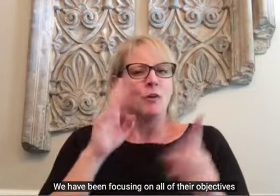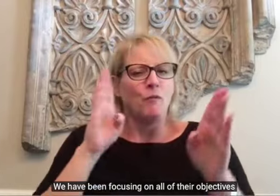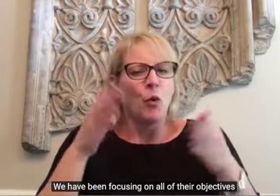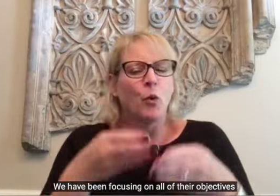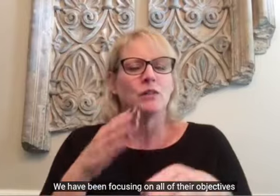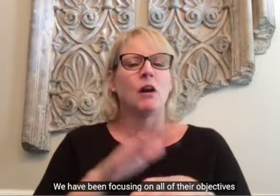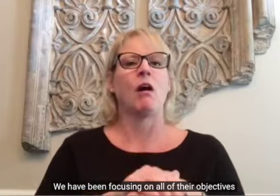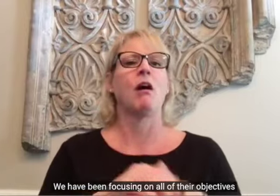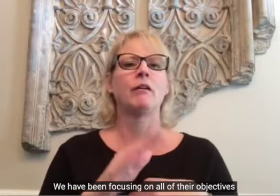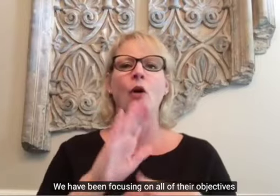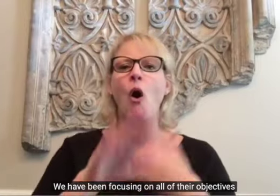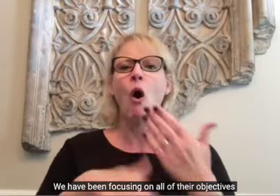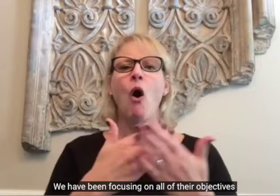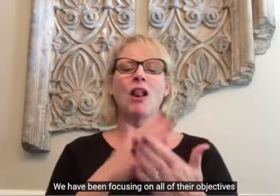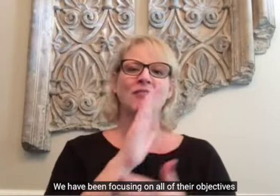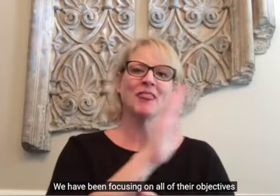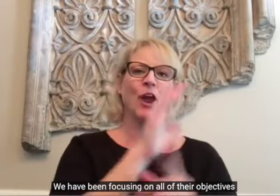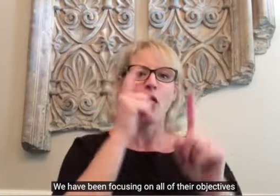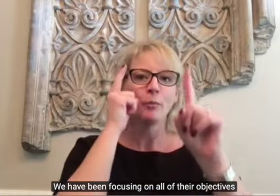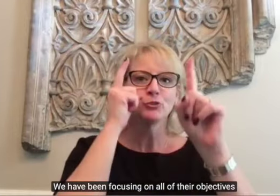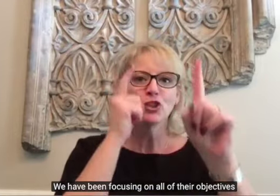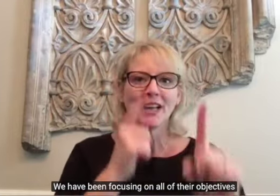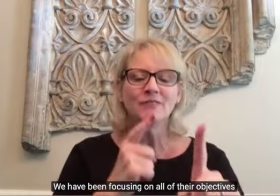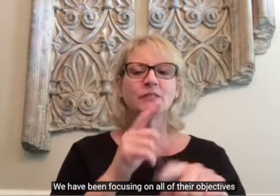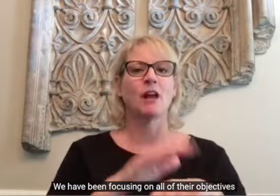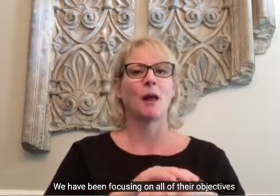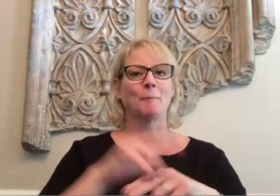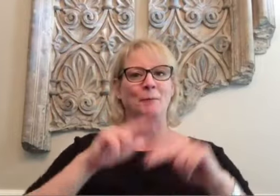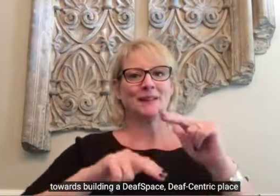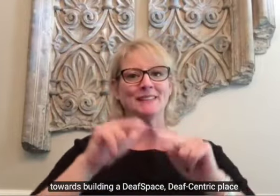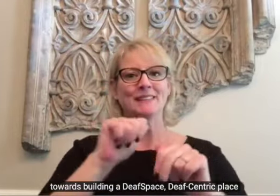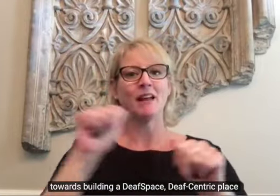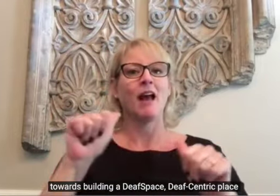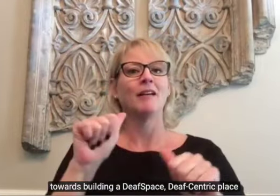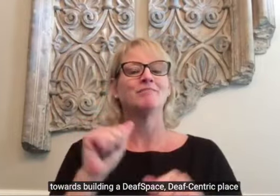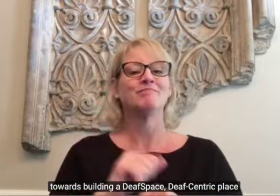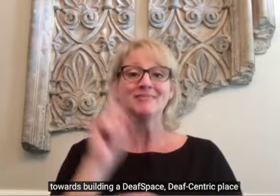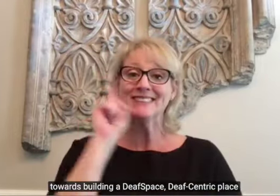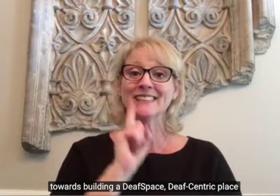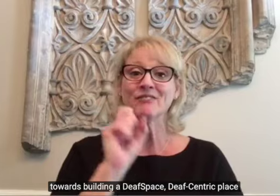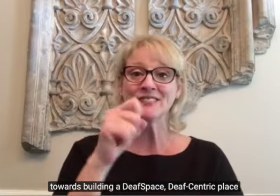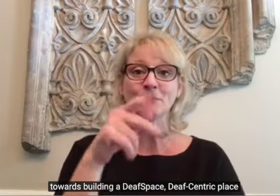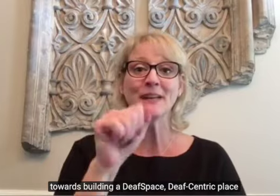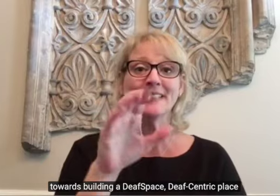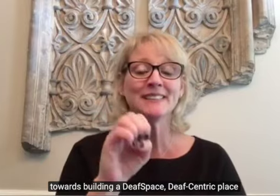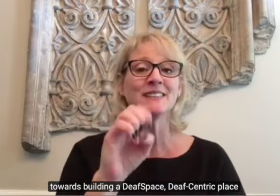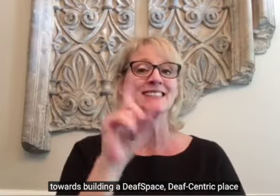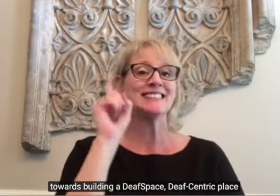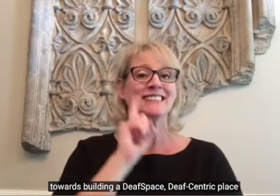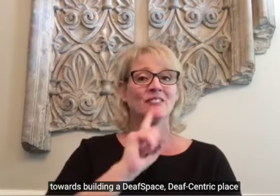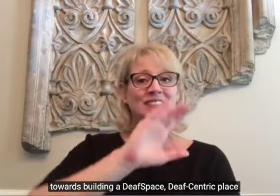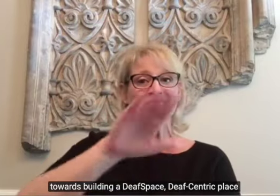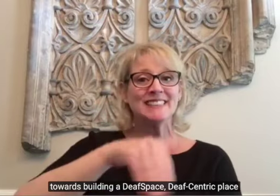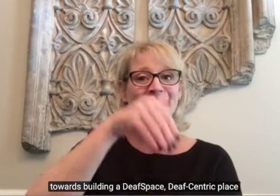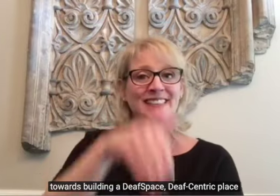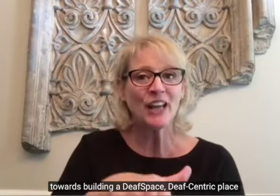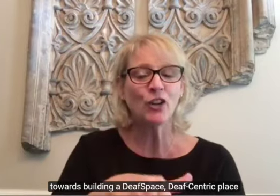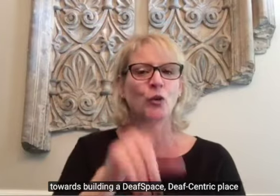We've been focusing on all of their objectives towards building a deaf space, a